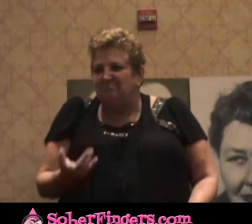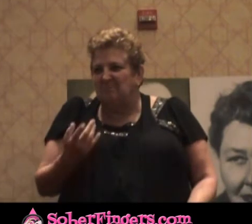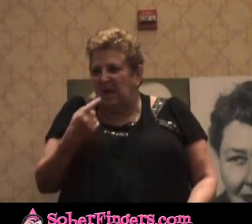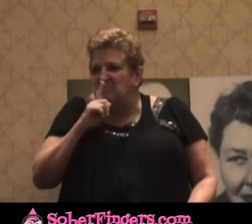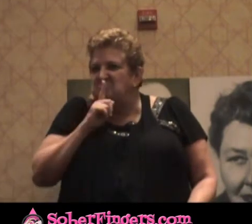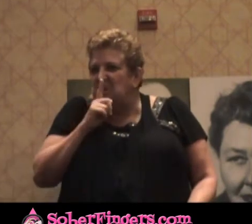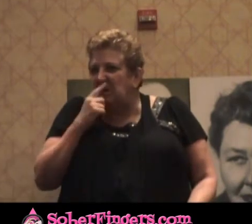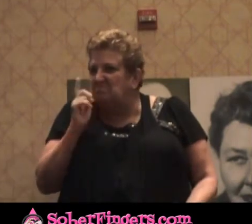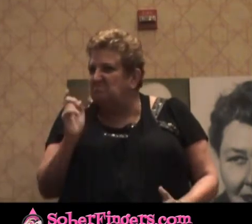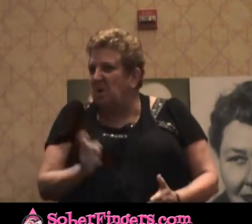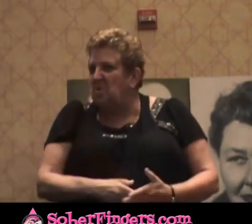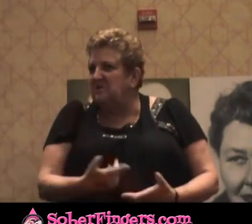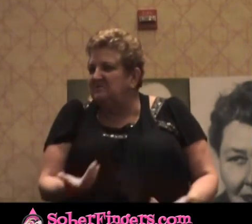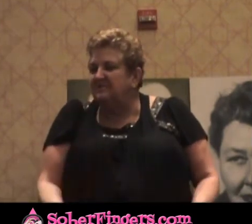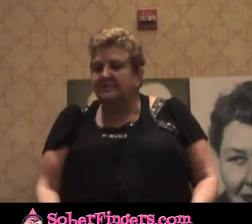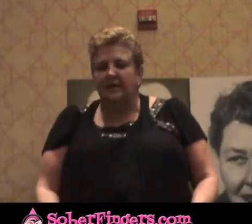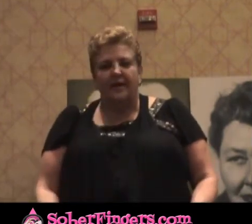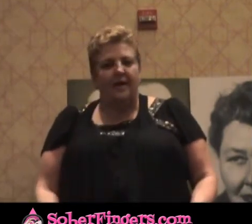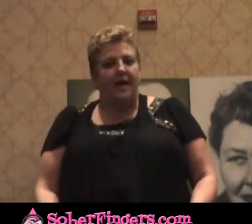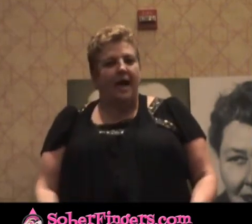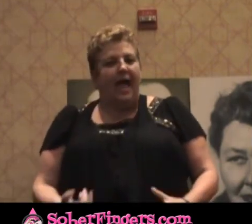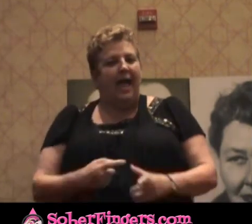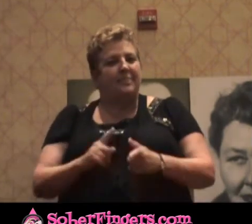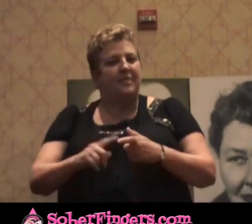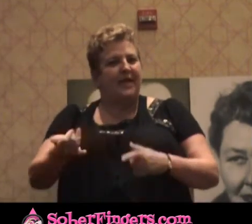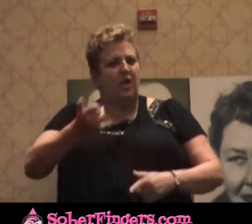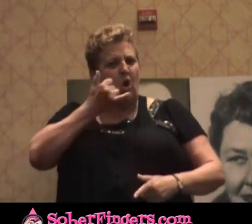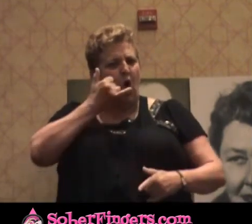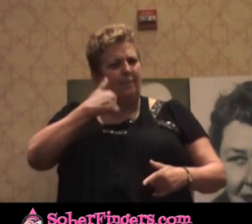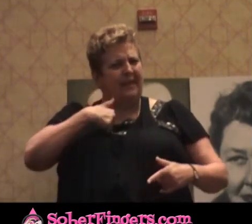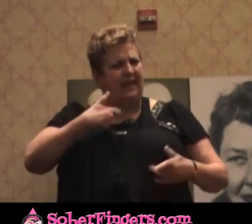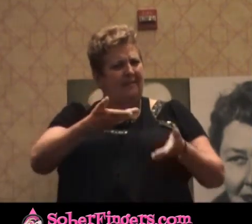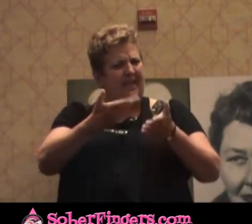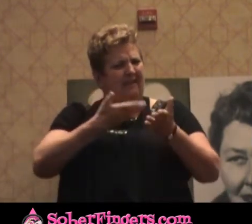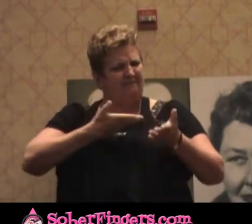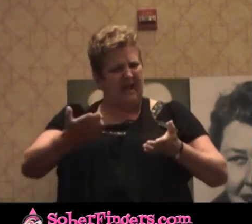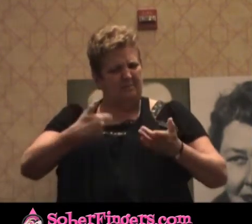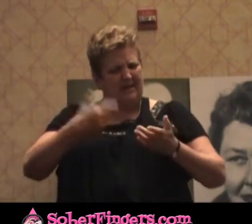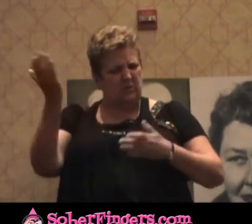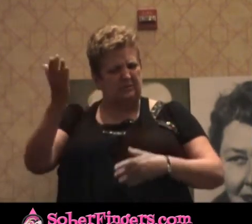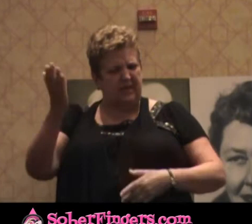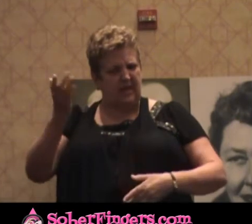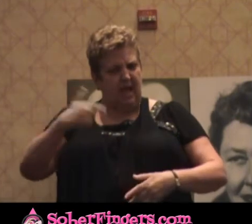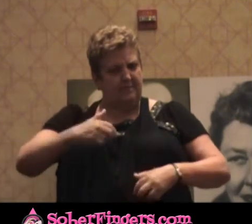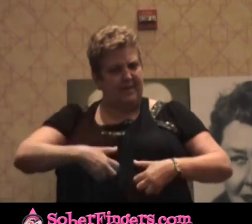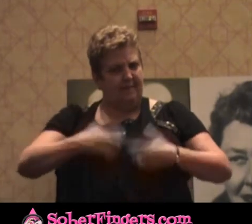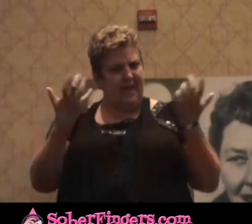that something? And when they called and invited me to speak there, I got angry because the jig is up.